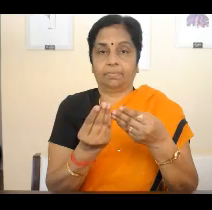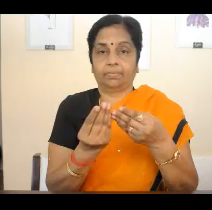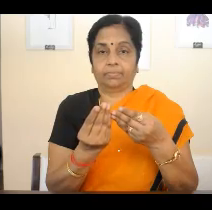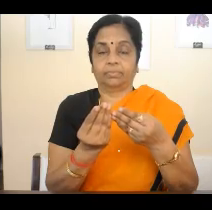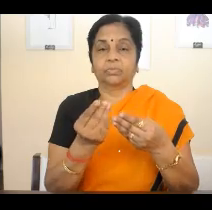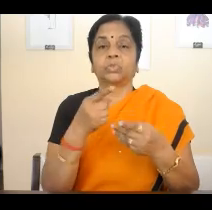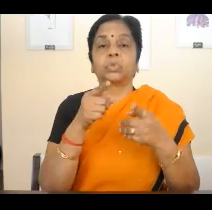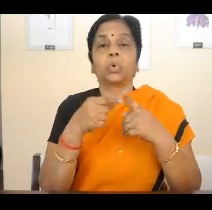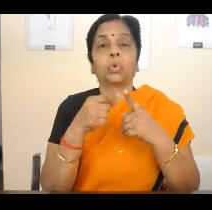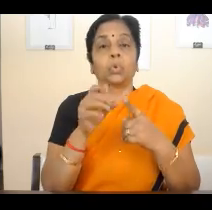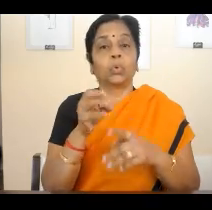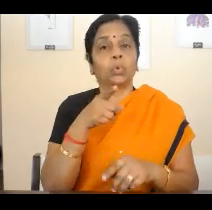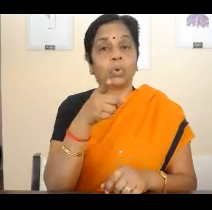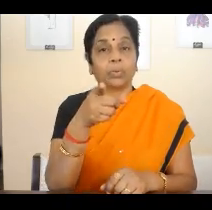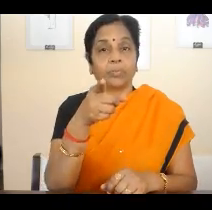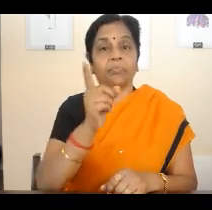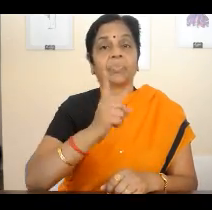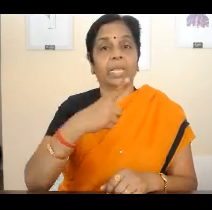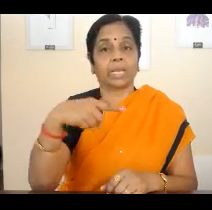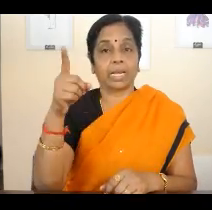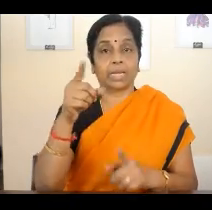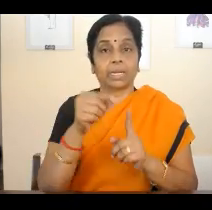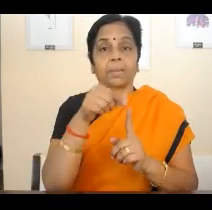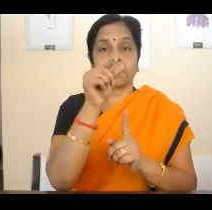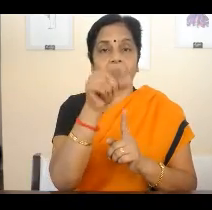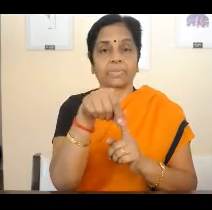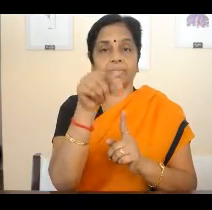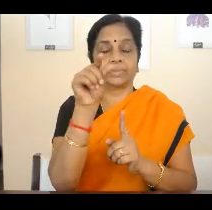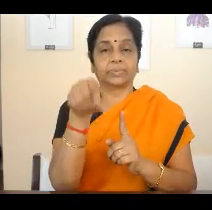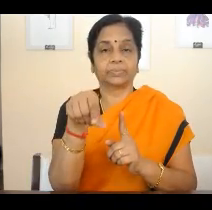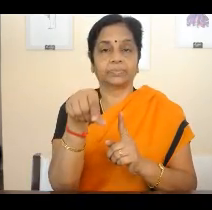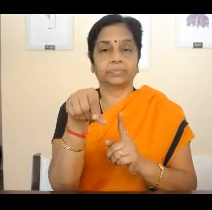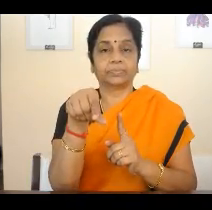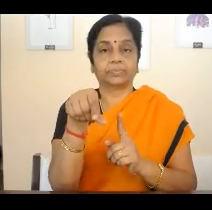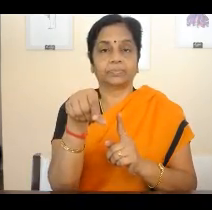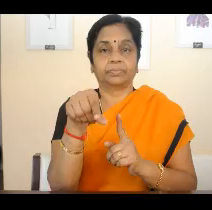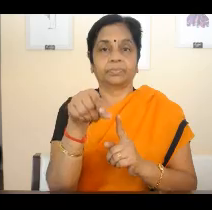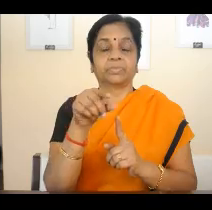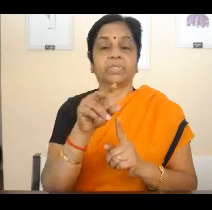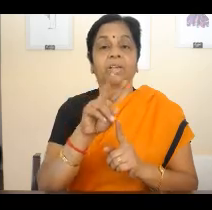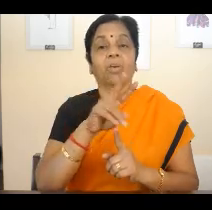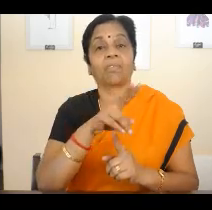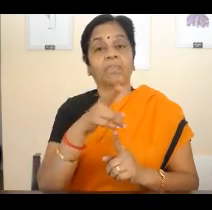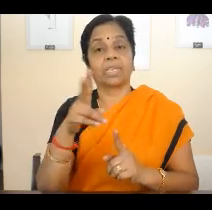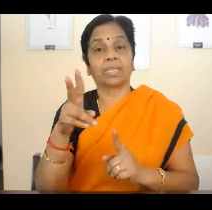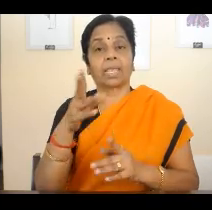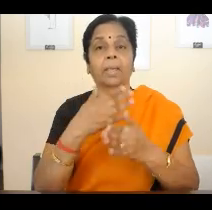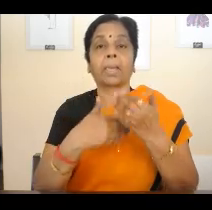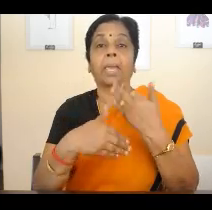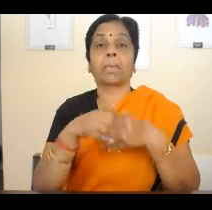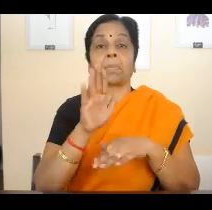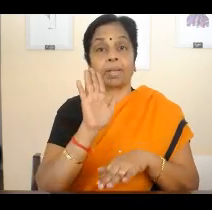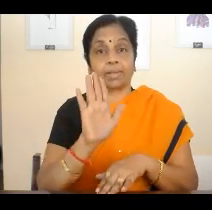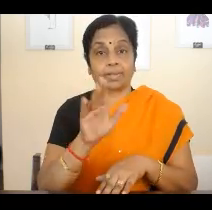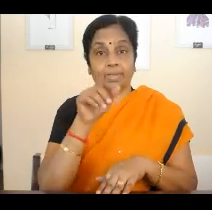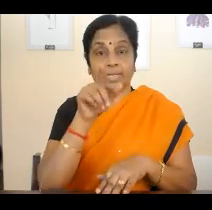to the Rights of Persons with Different Abilities or Special